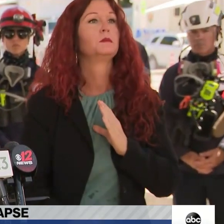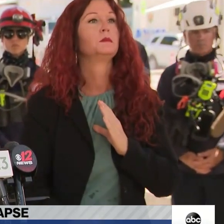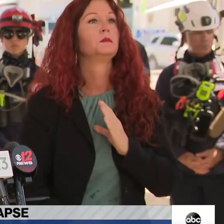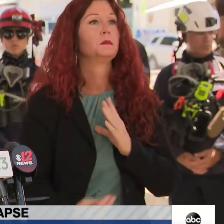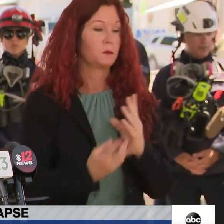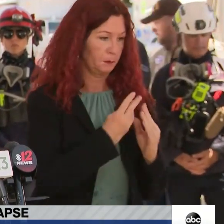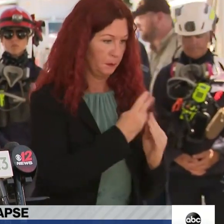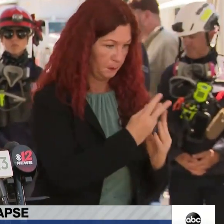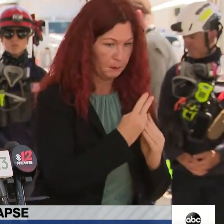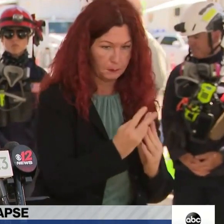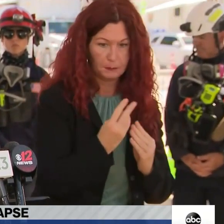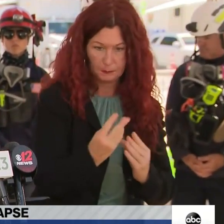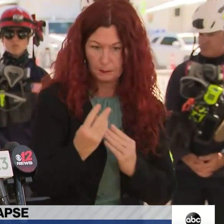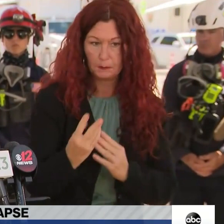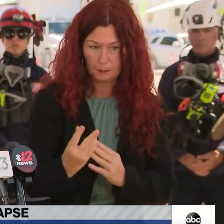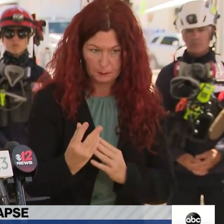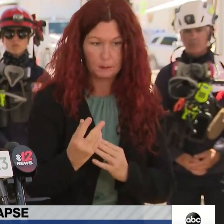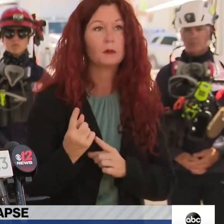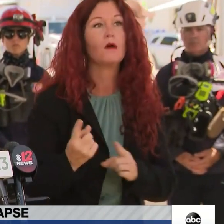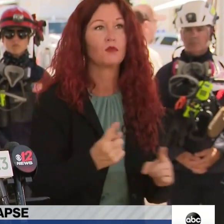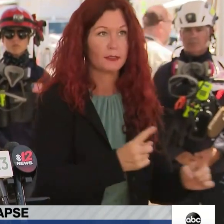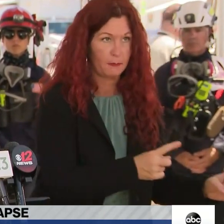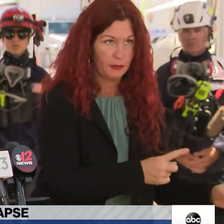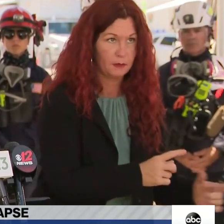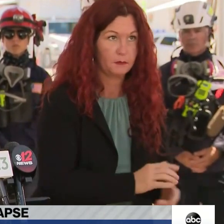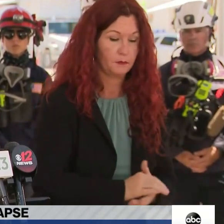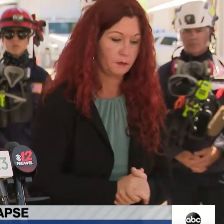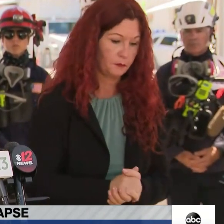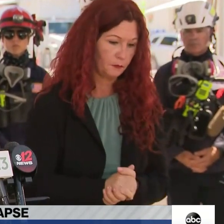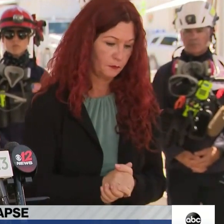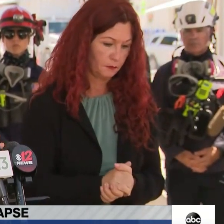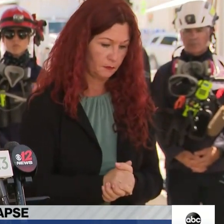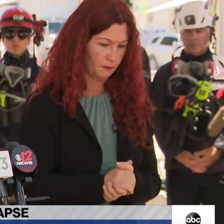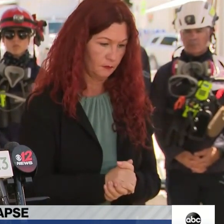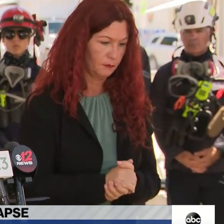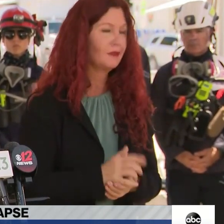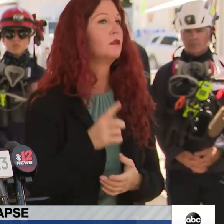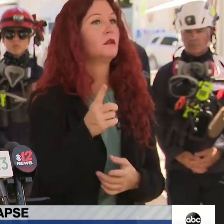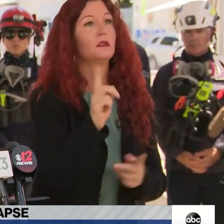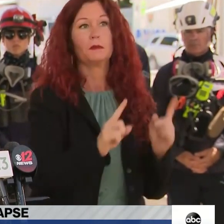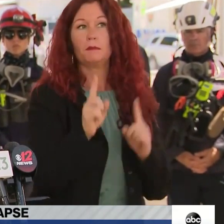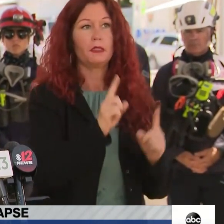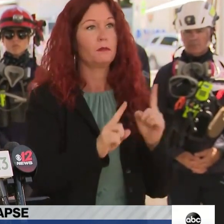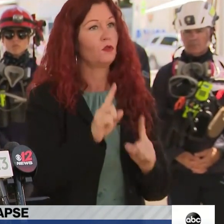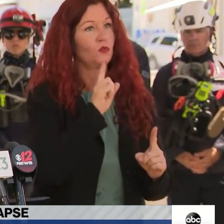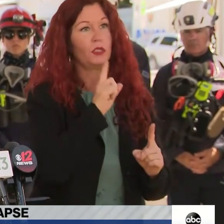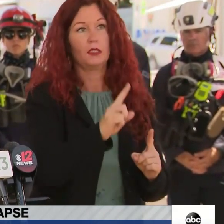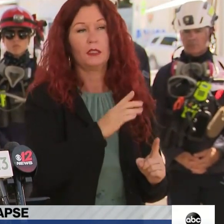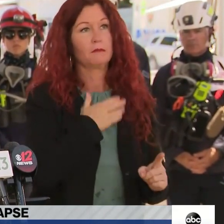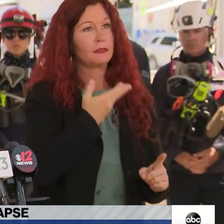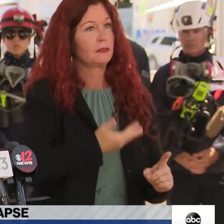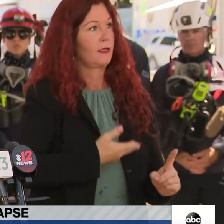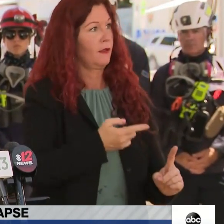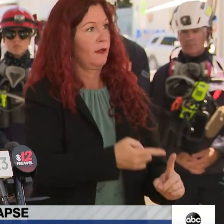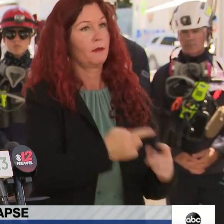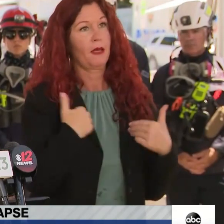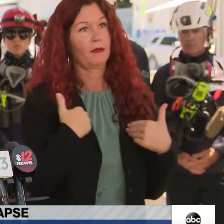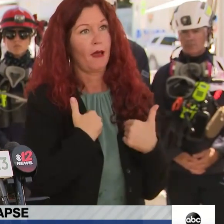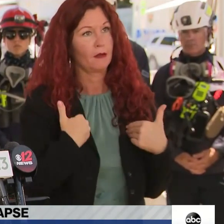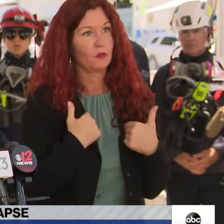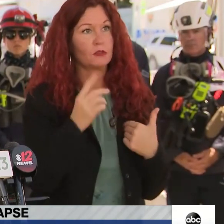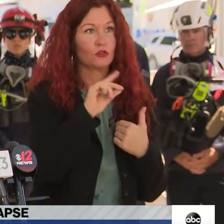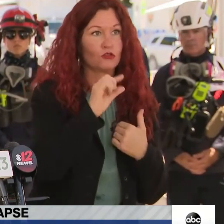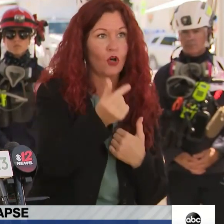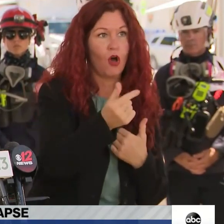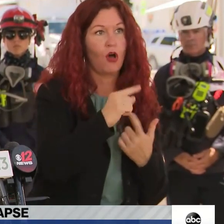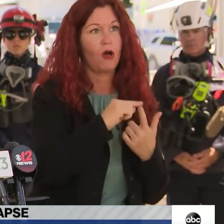informed and are aware. I also want to address concerns about animals that may have been left in the building.